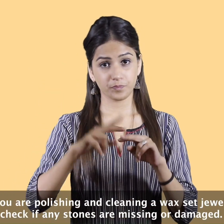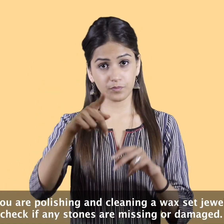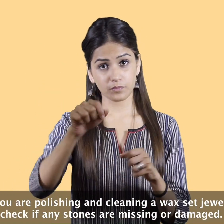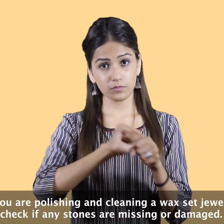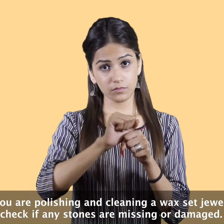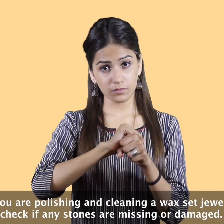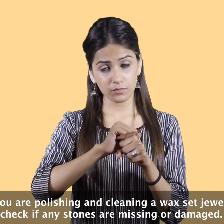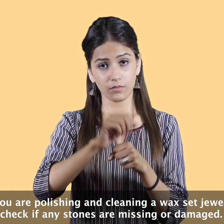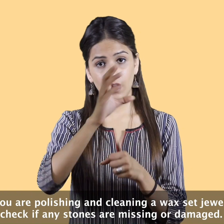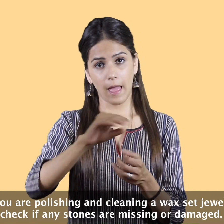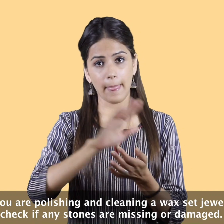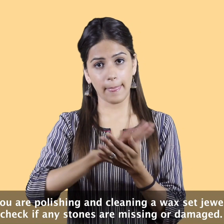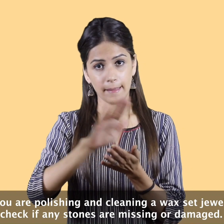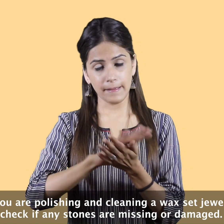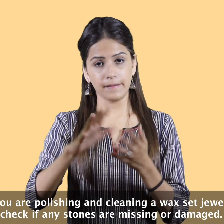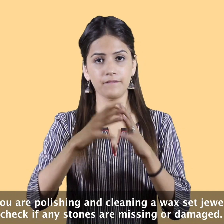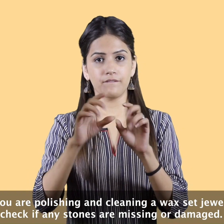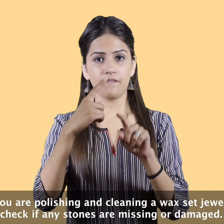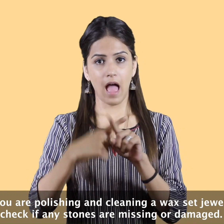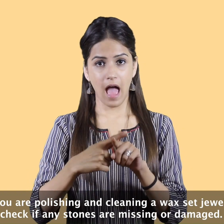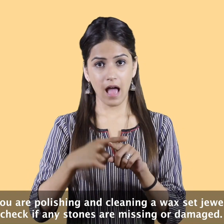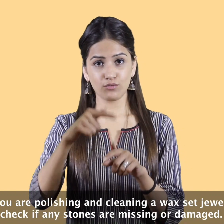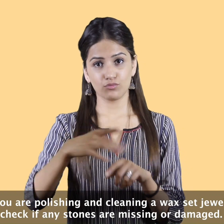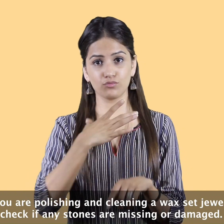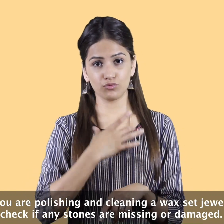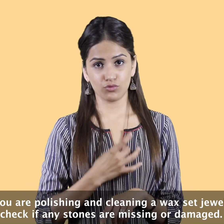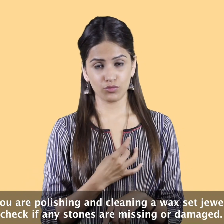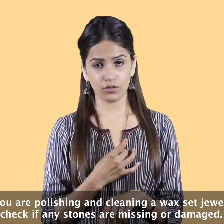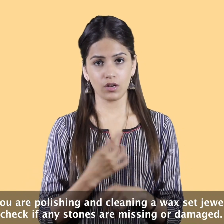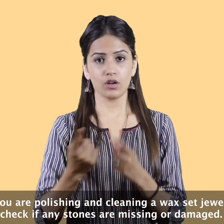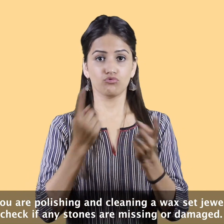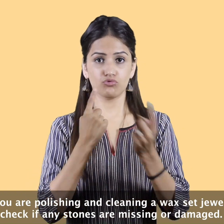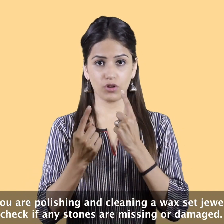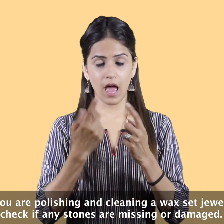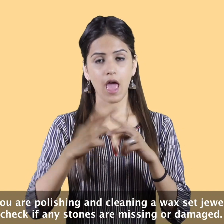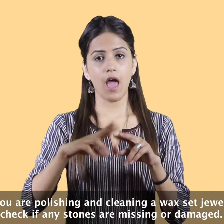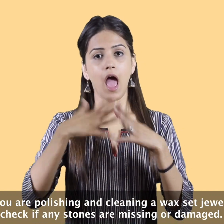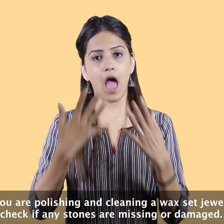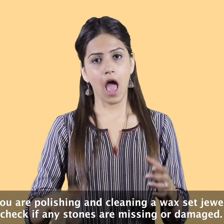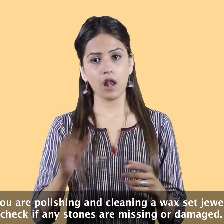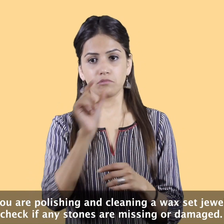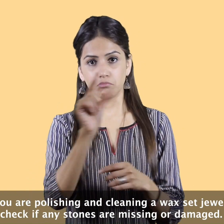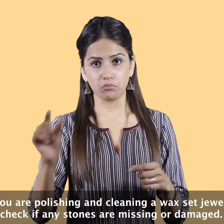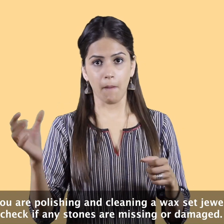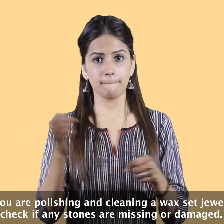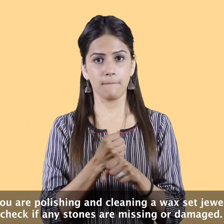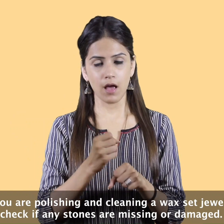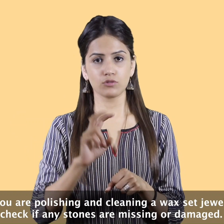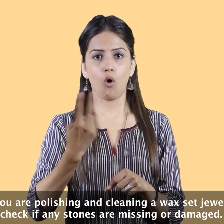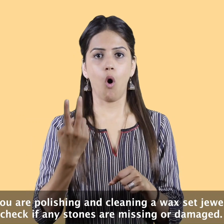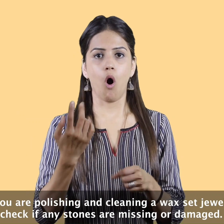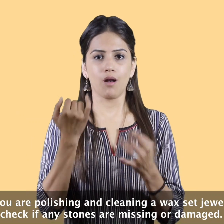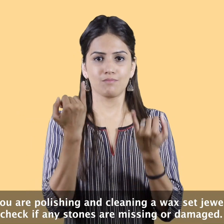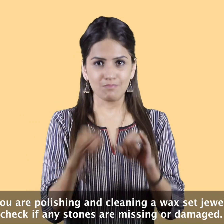If you are polishing and cleaning a wax set jewelry, check if any stones are missing or